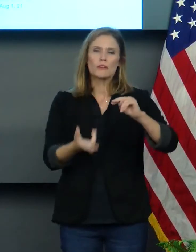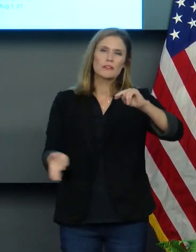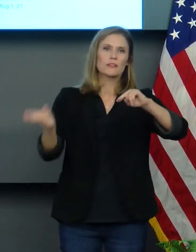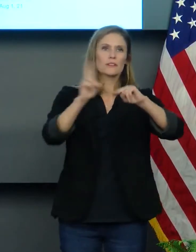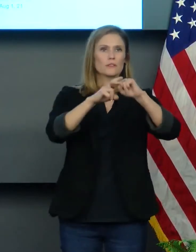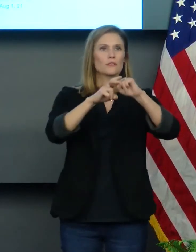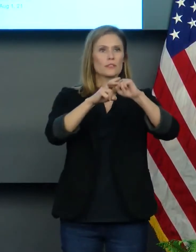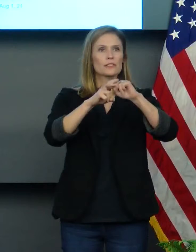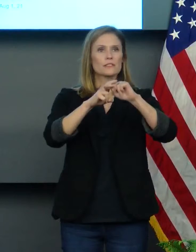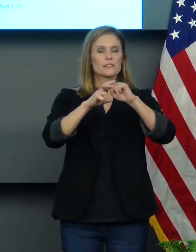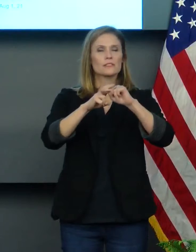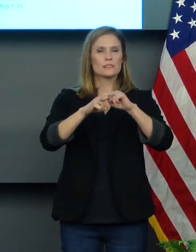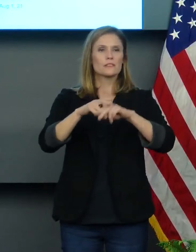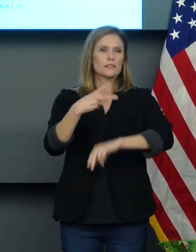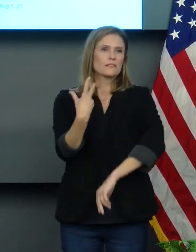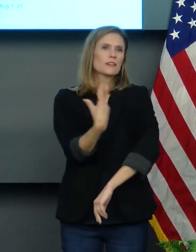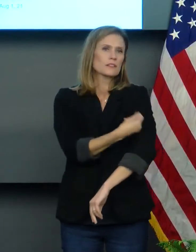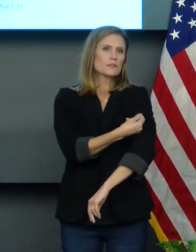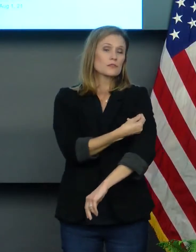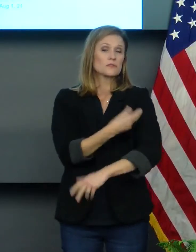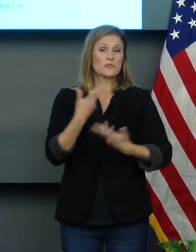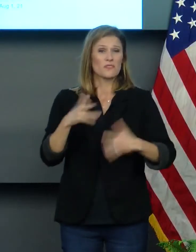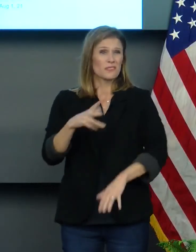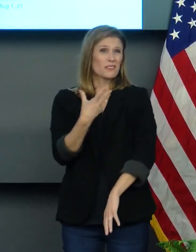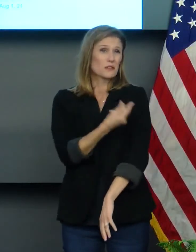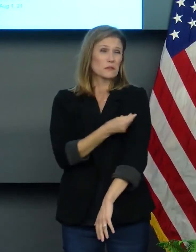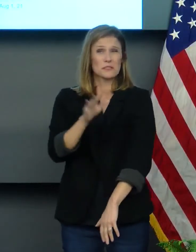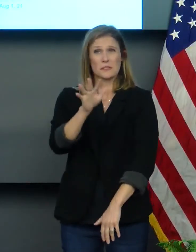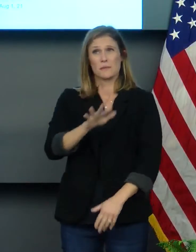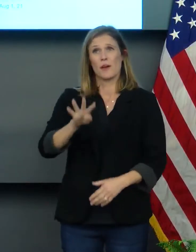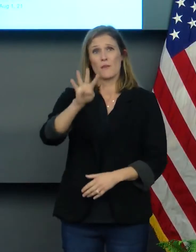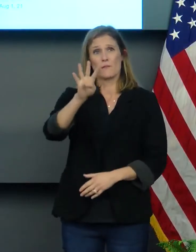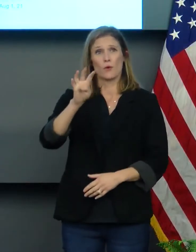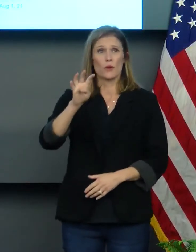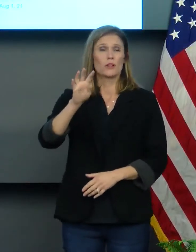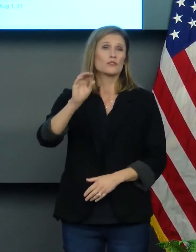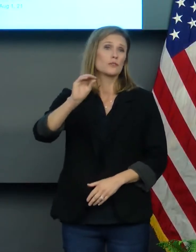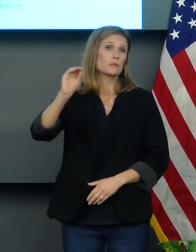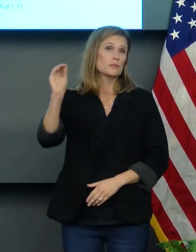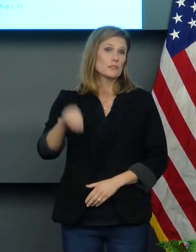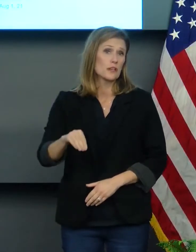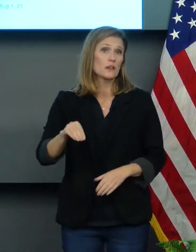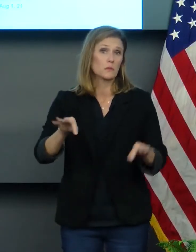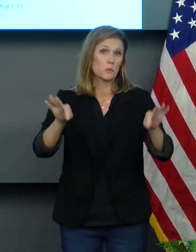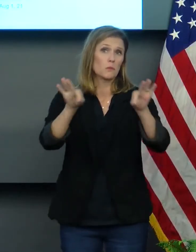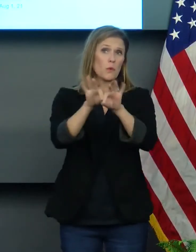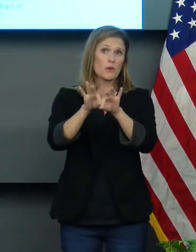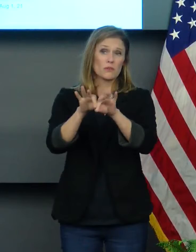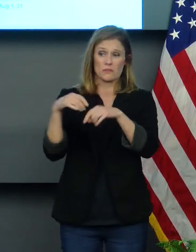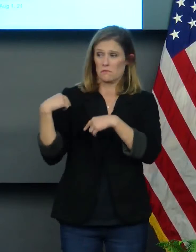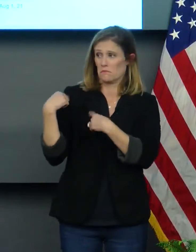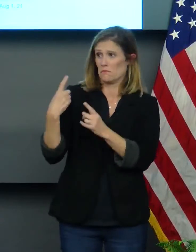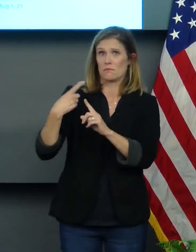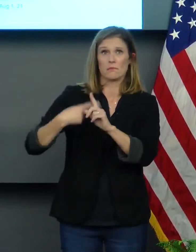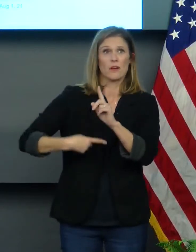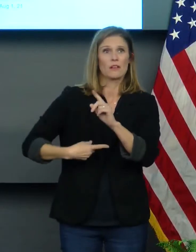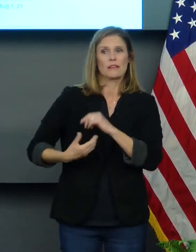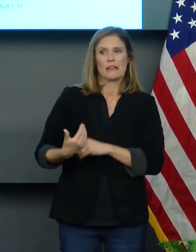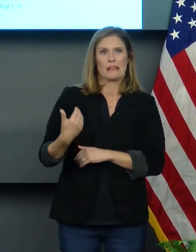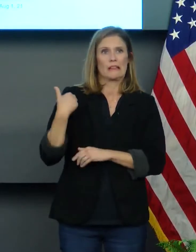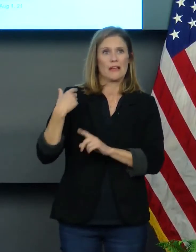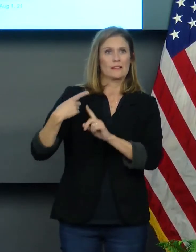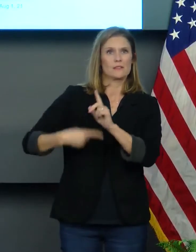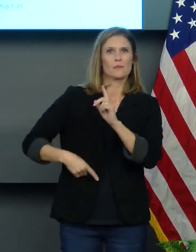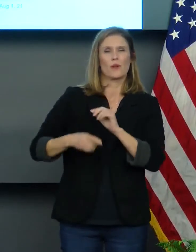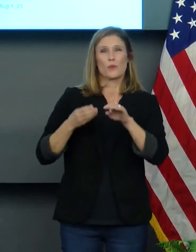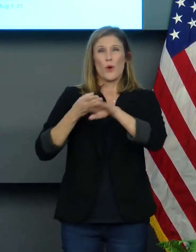increases in our vaccinations. We've increased about 400% worth over the past month. About a month ago, we were just